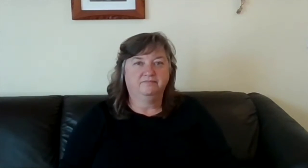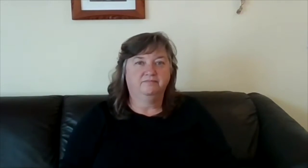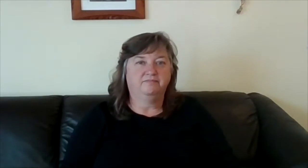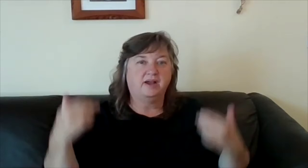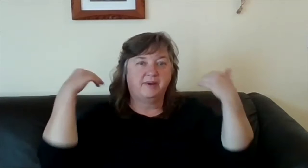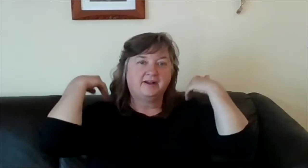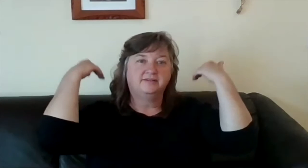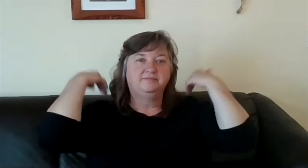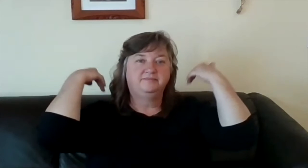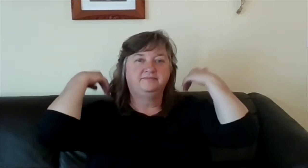Backpack.